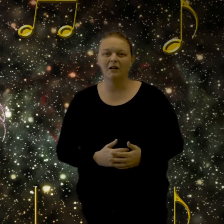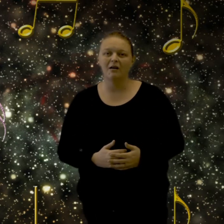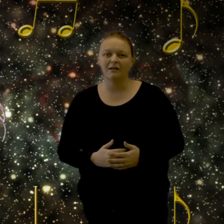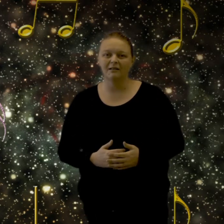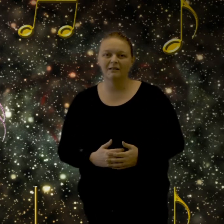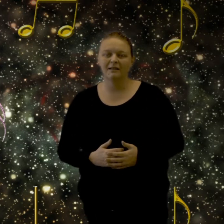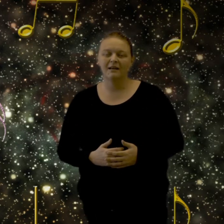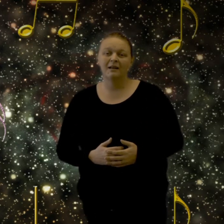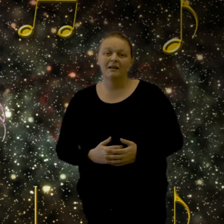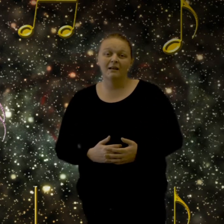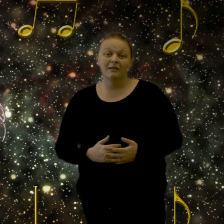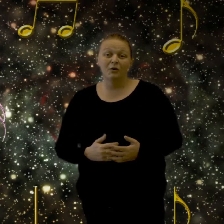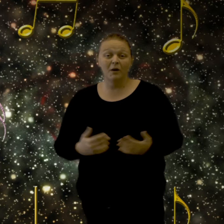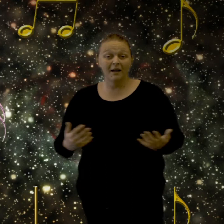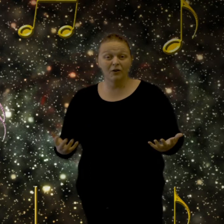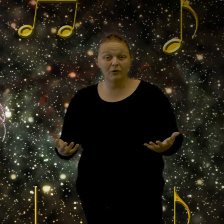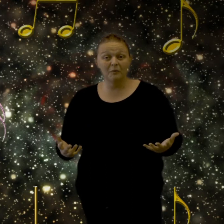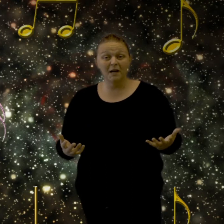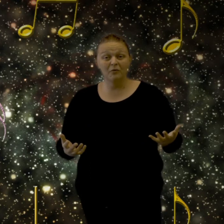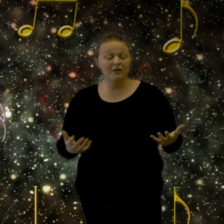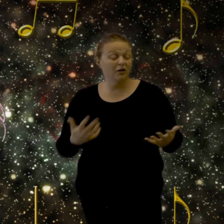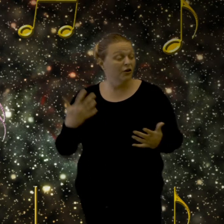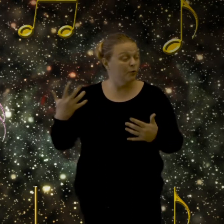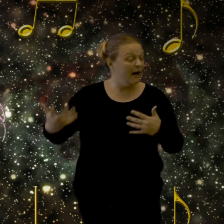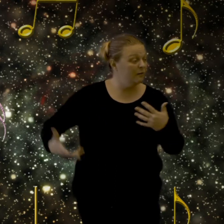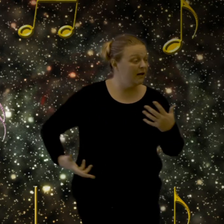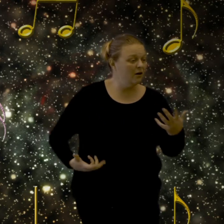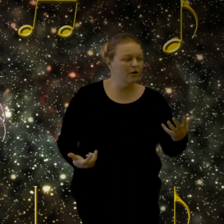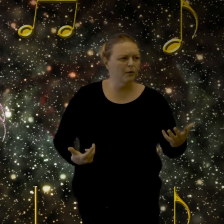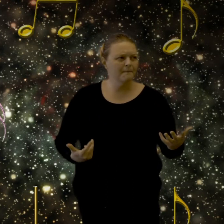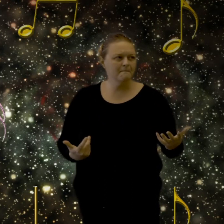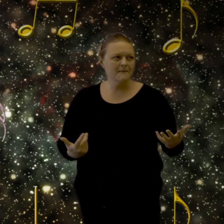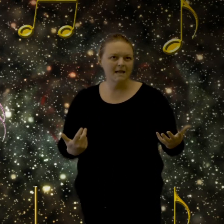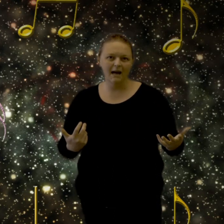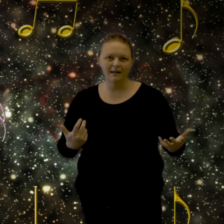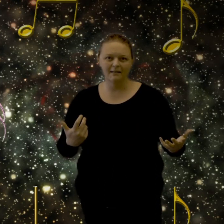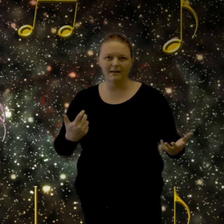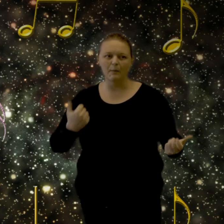along. So what I do sometimes is I'll look around me and I'll go, I can sing about